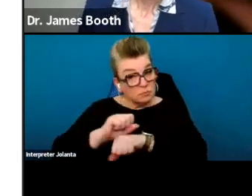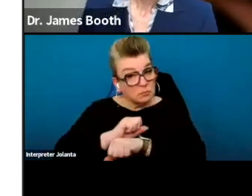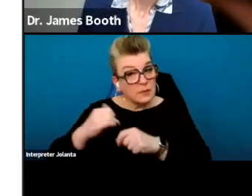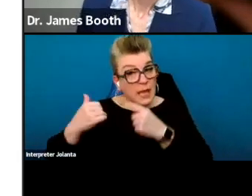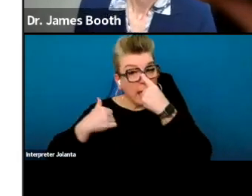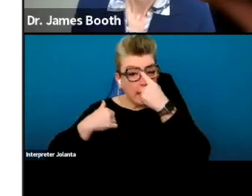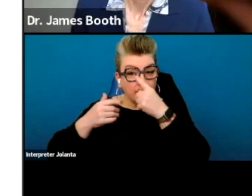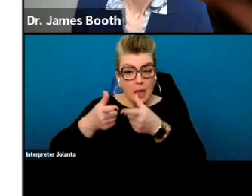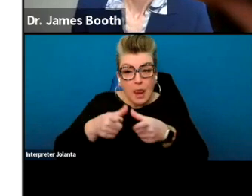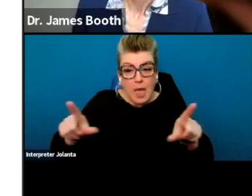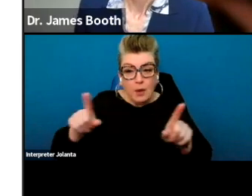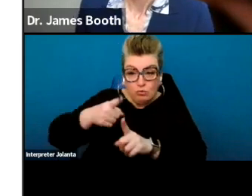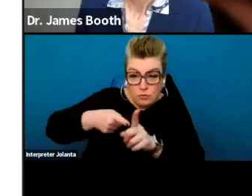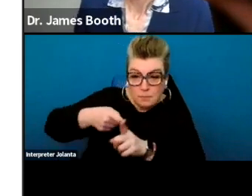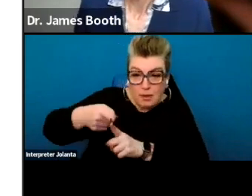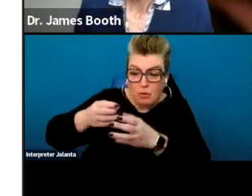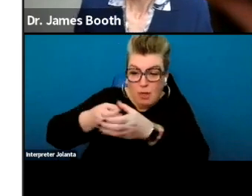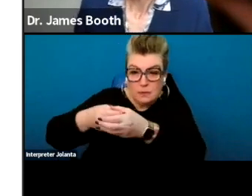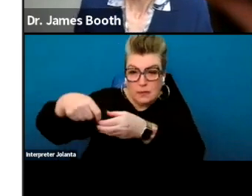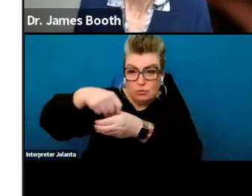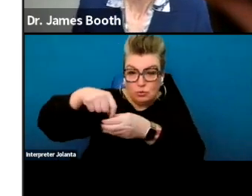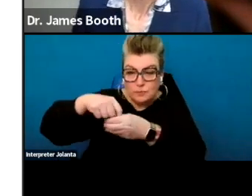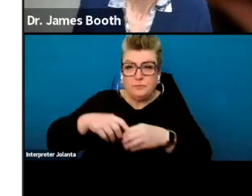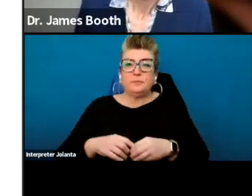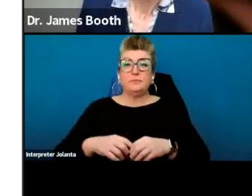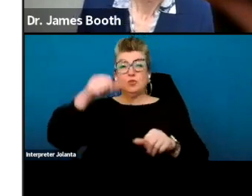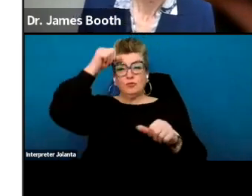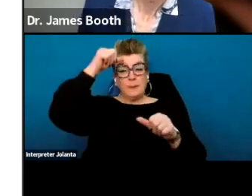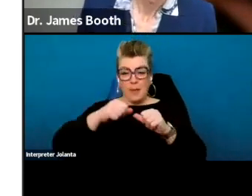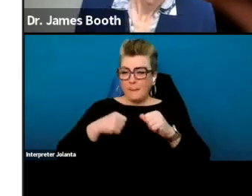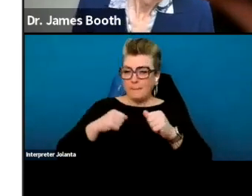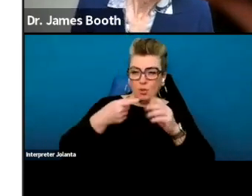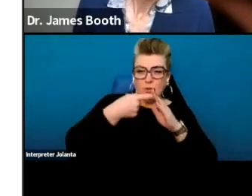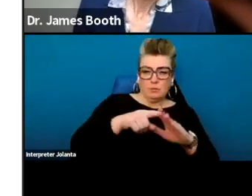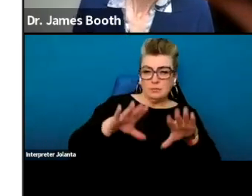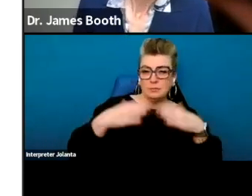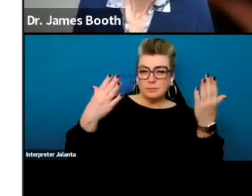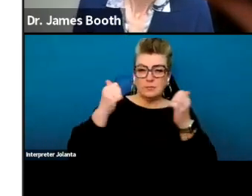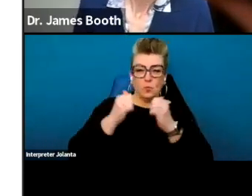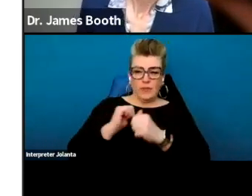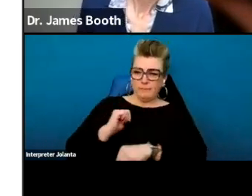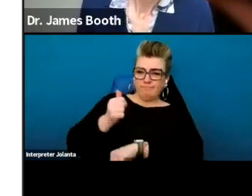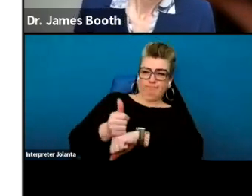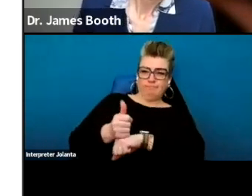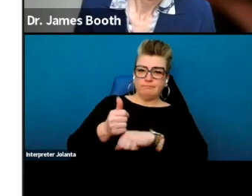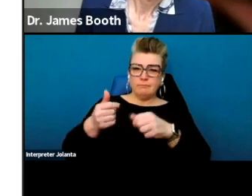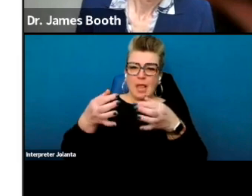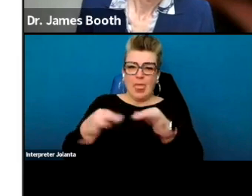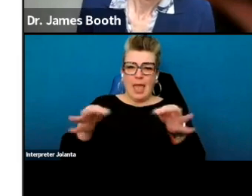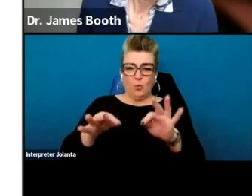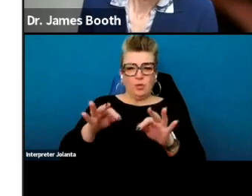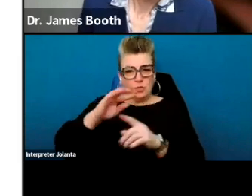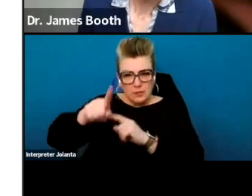So as I indicated, our first goal was to establish specialization in young children. The previous work on